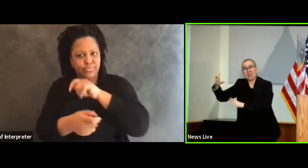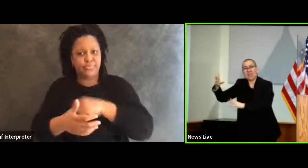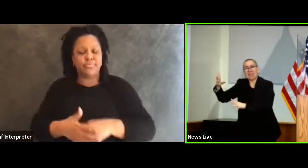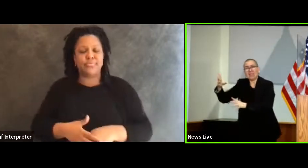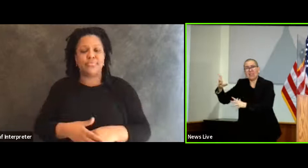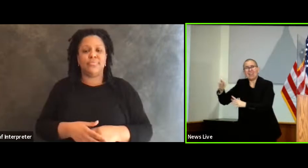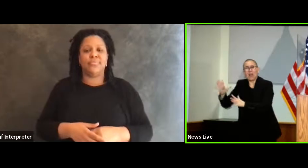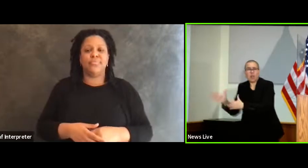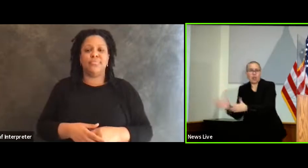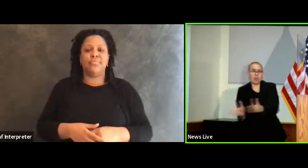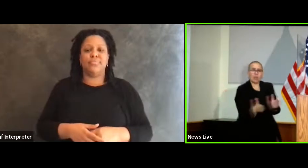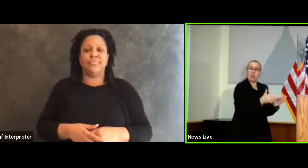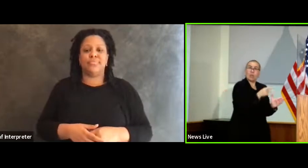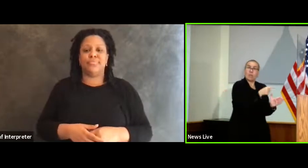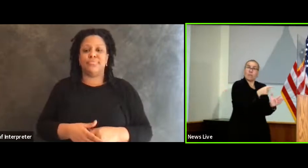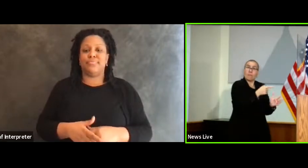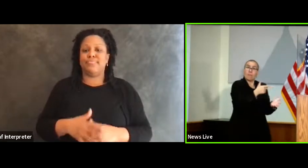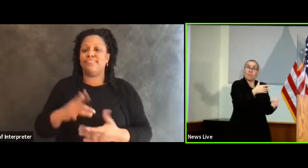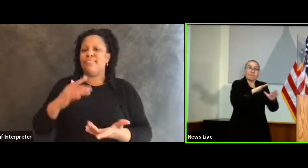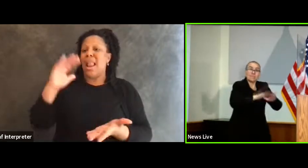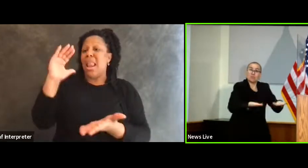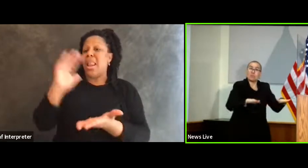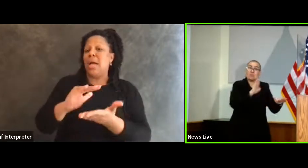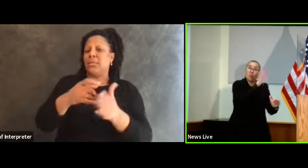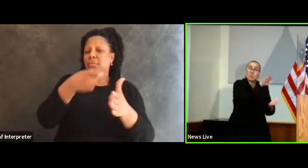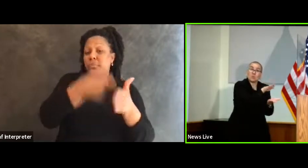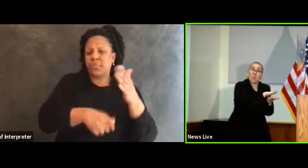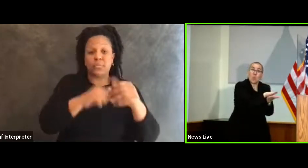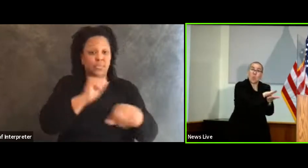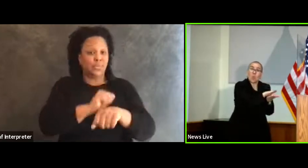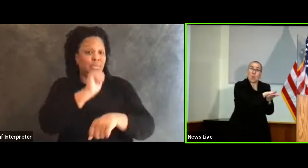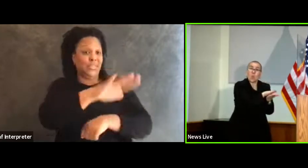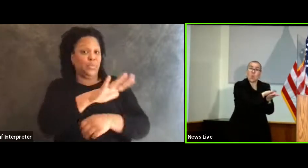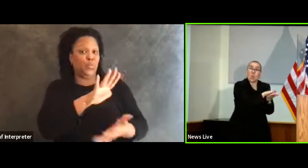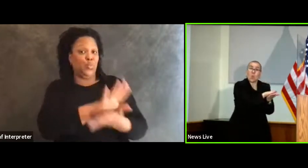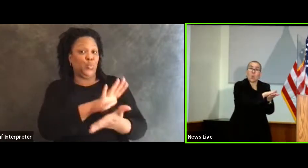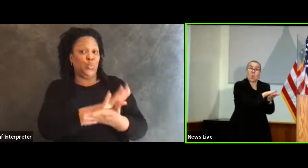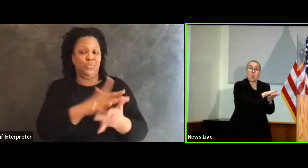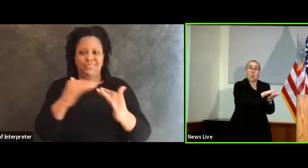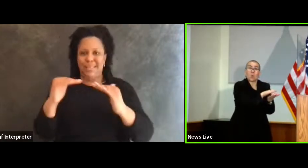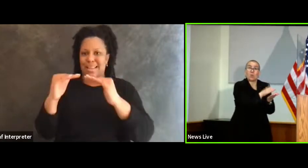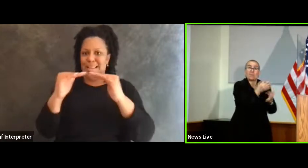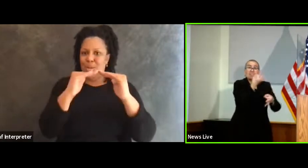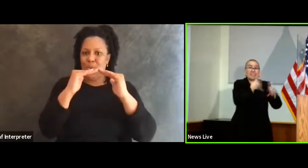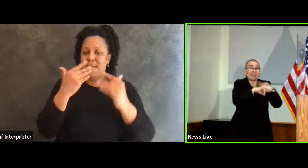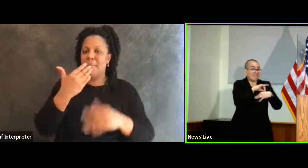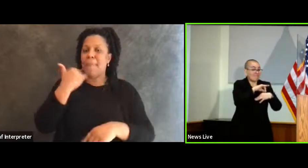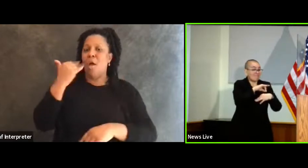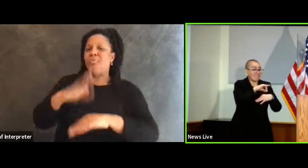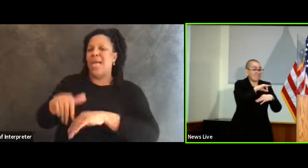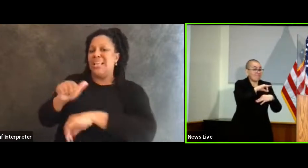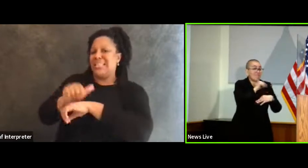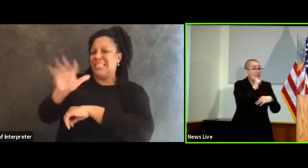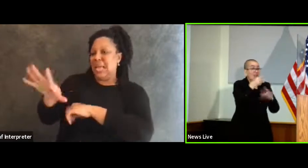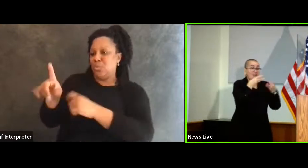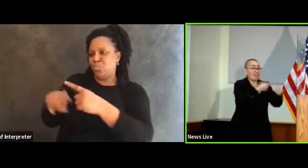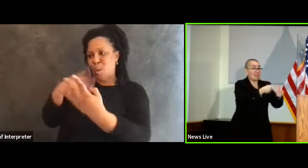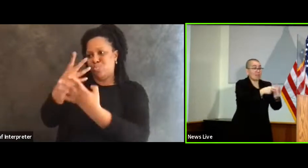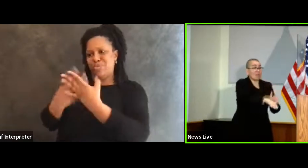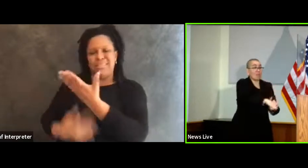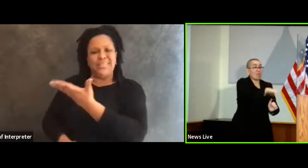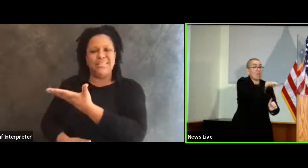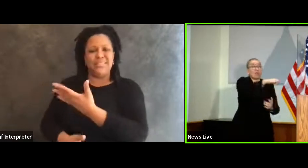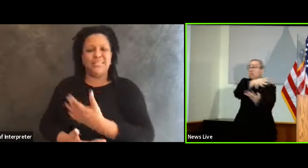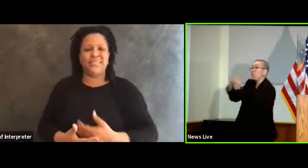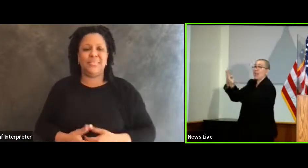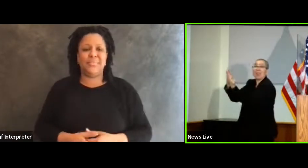where there's not a gap in learning than it is to send them eventually to corrections and to a state prison. So yes, I think this is all